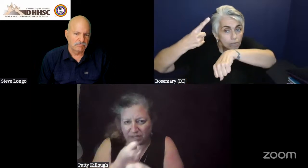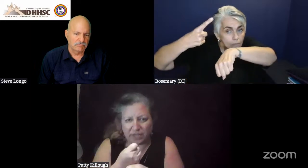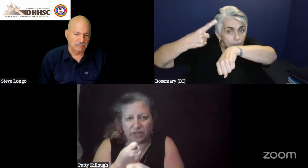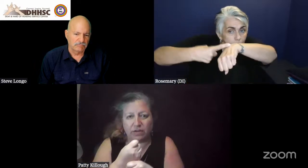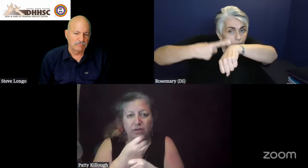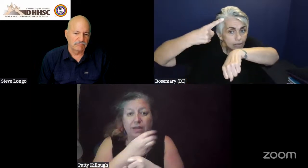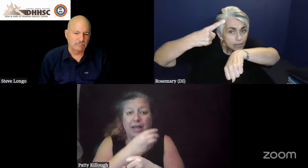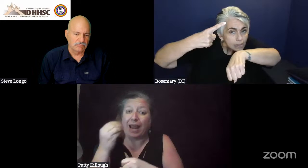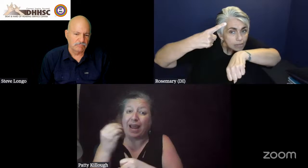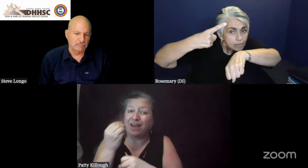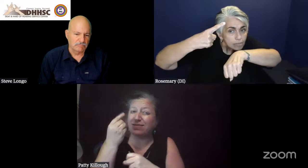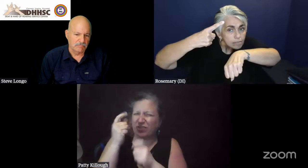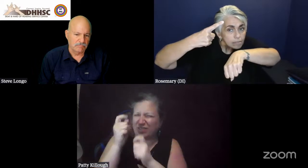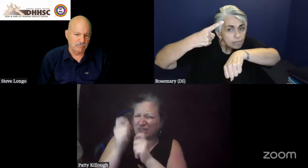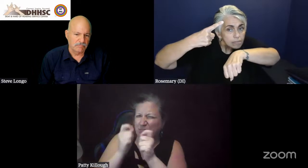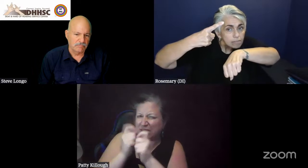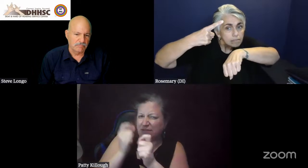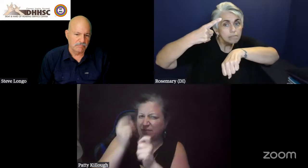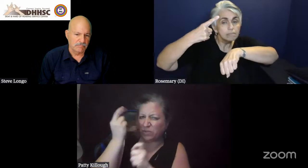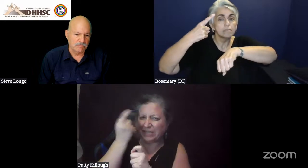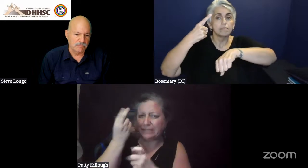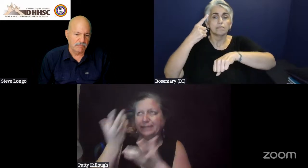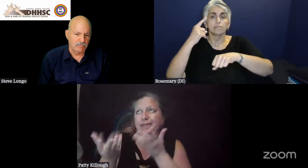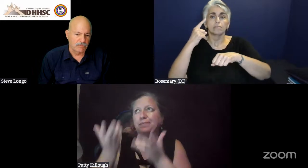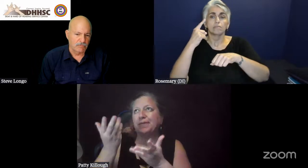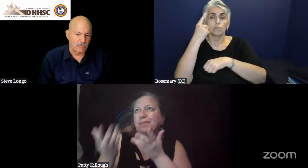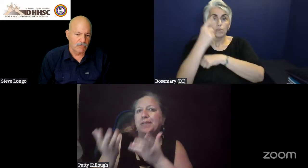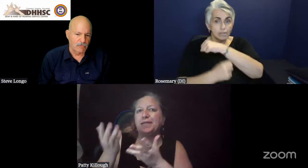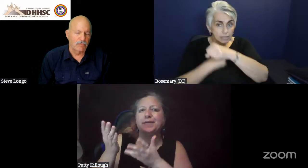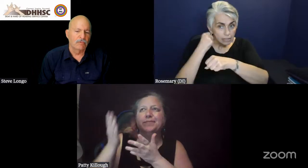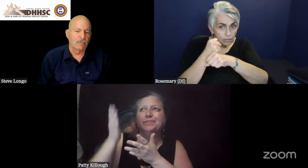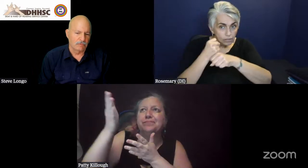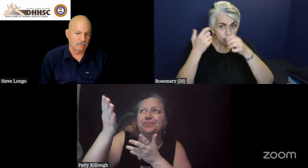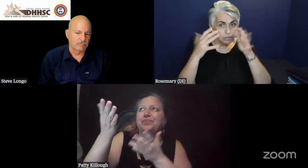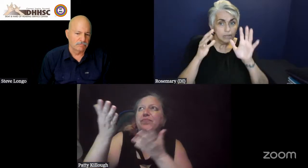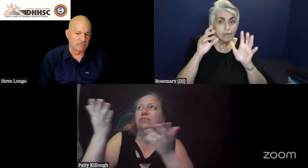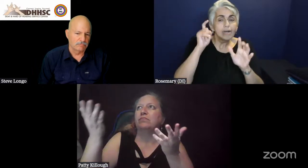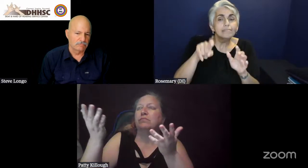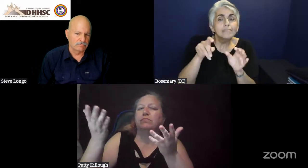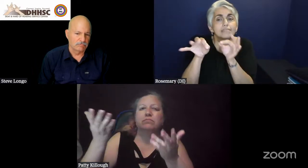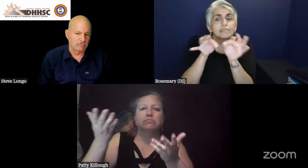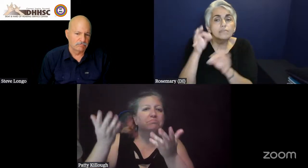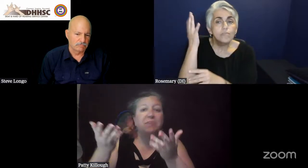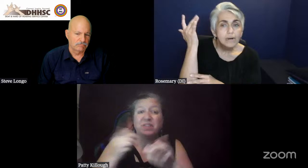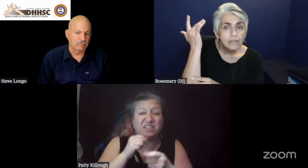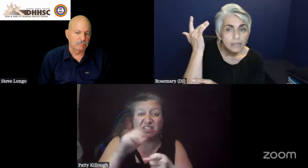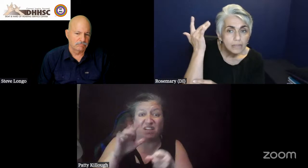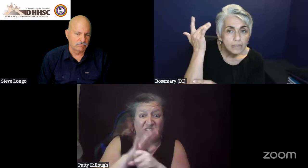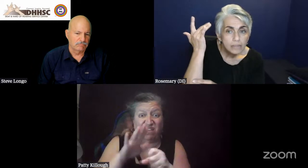one time, 1 year, and for a specific reason, maybe